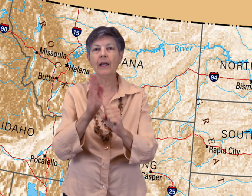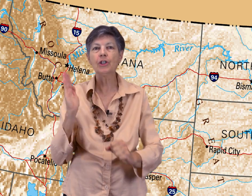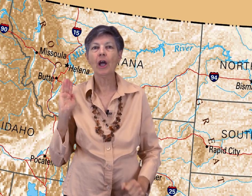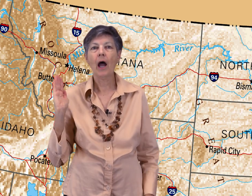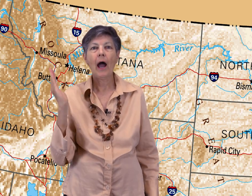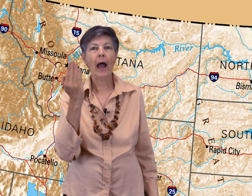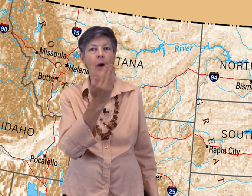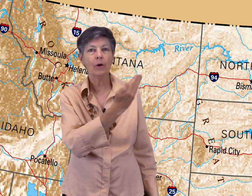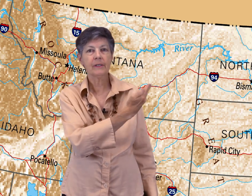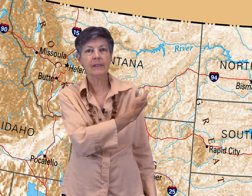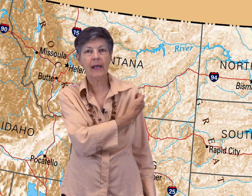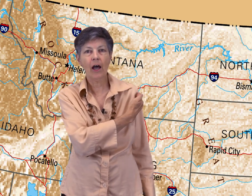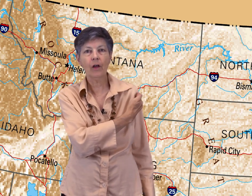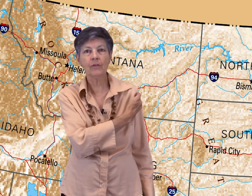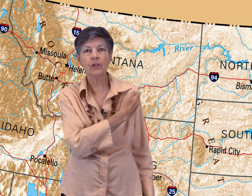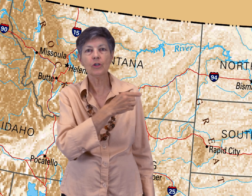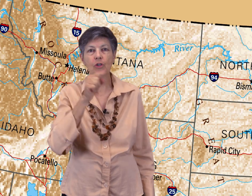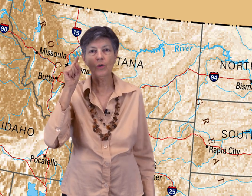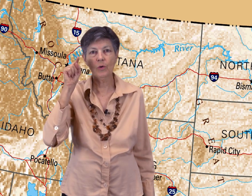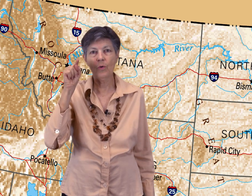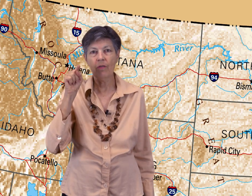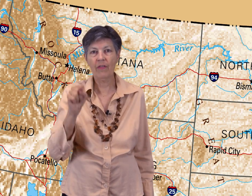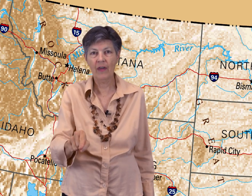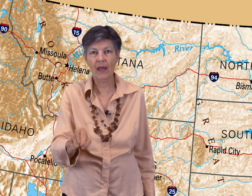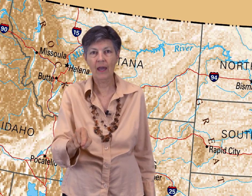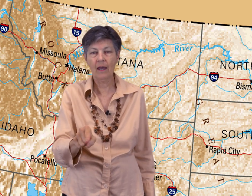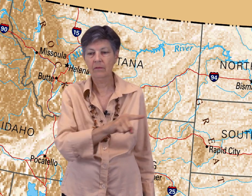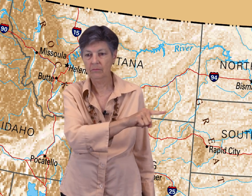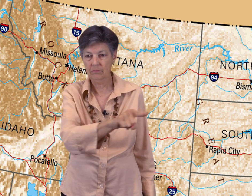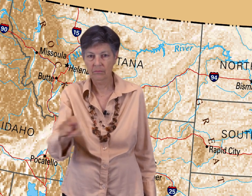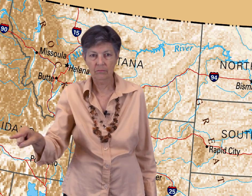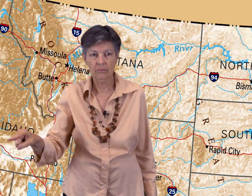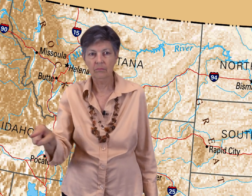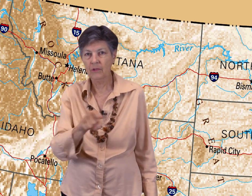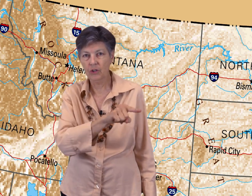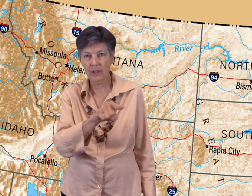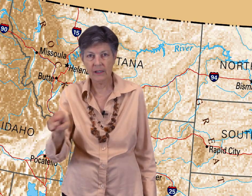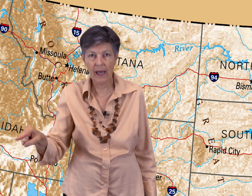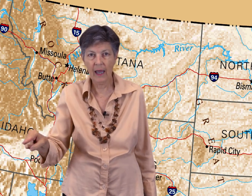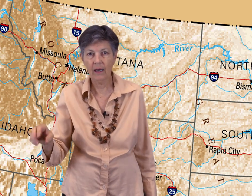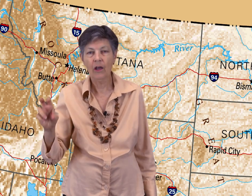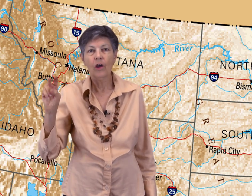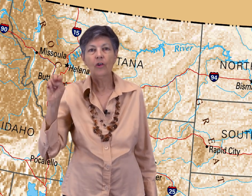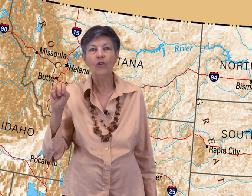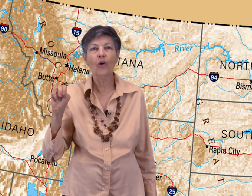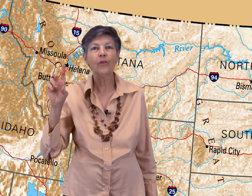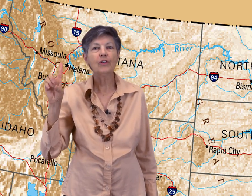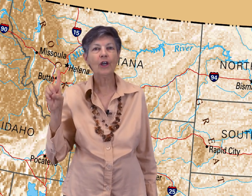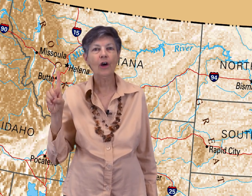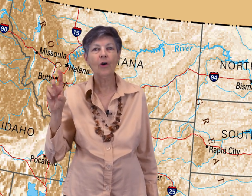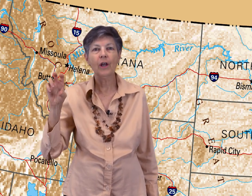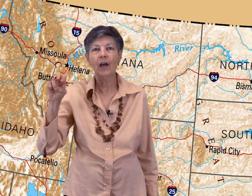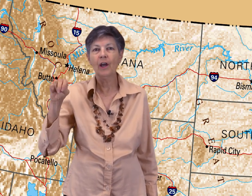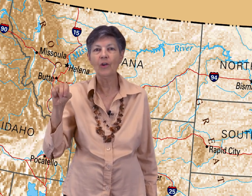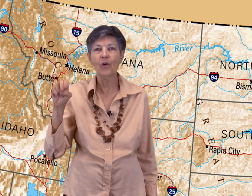pledge ourselves to thee, to the state, North Dakota,